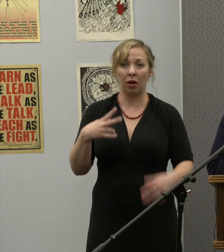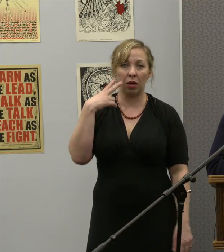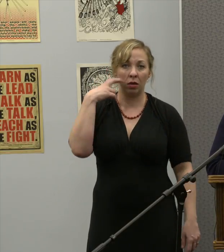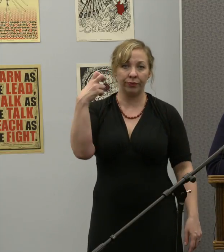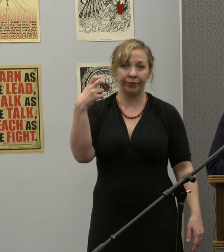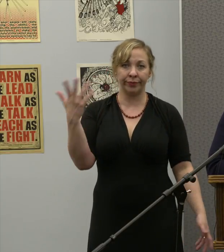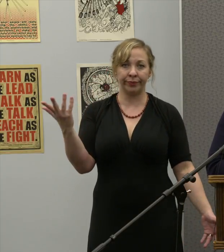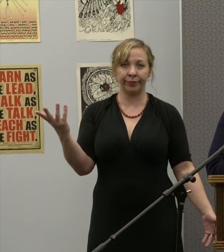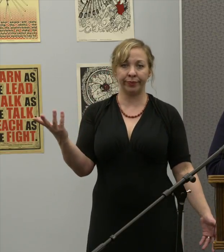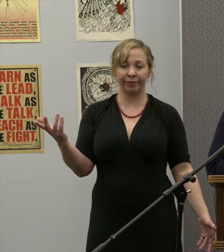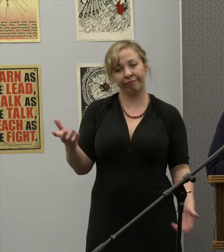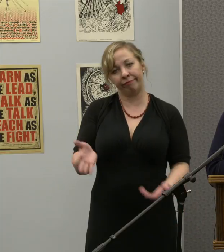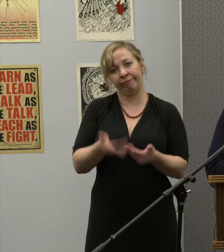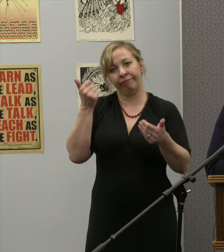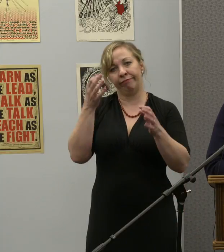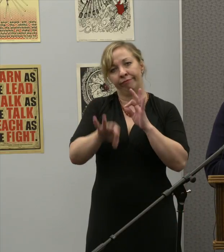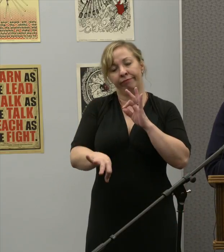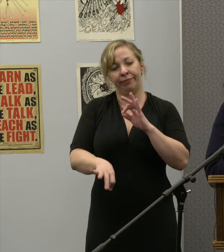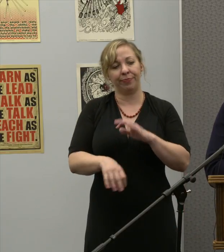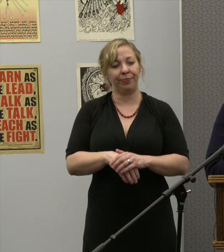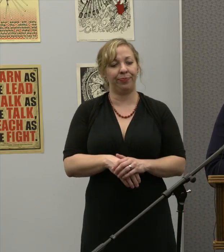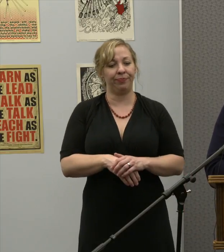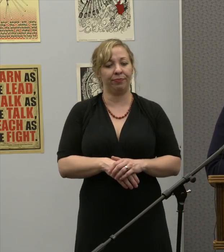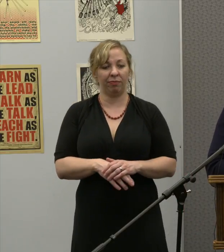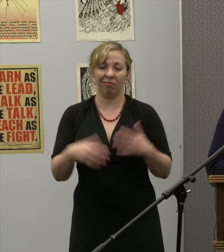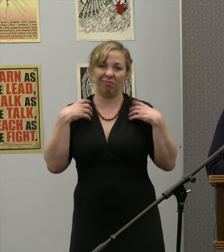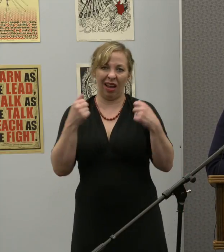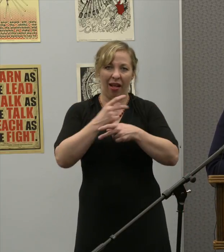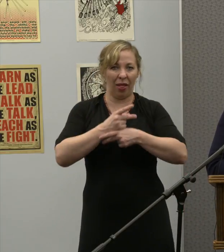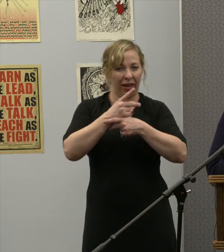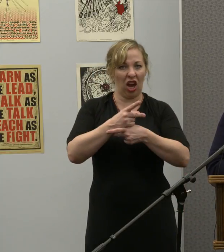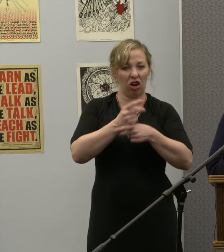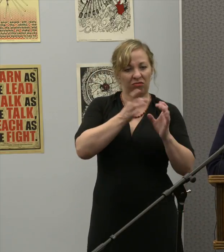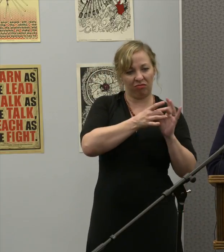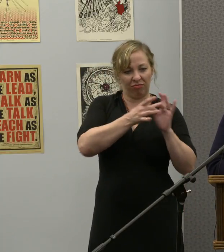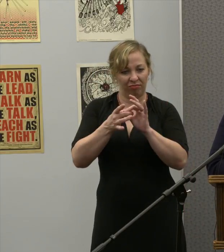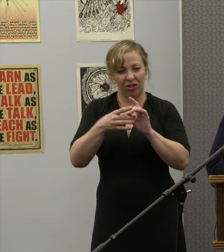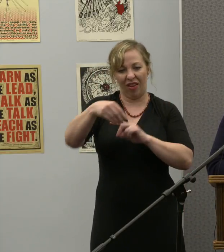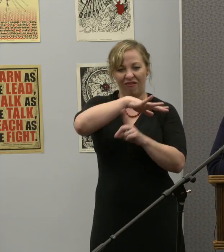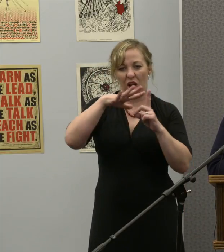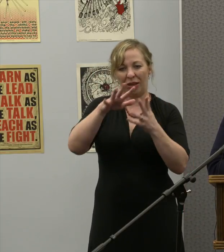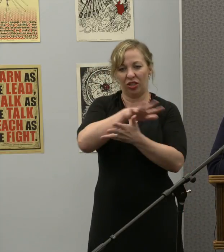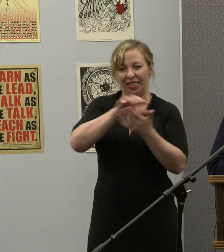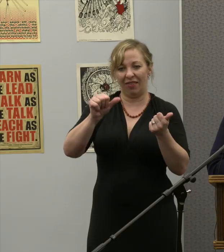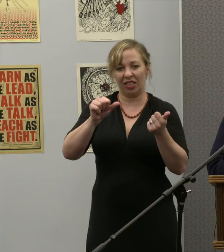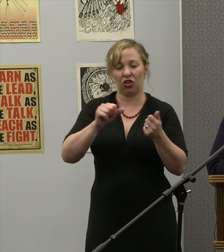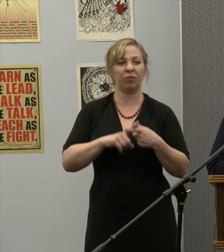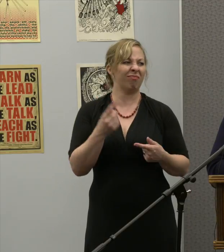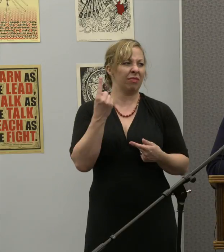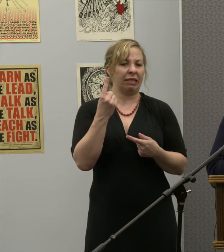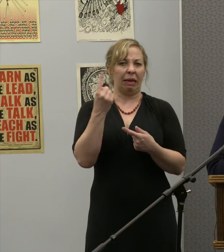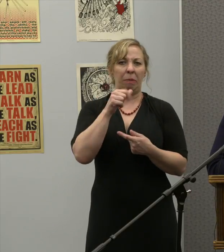Through healthcare, we can understand environmental devastation. So Richard from Pennsylvania spoke at our action yesterday